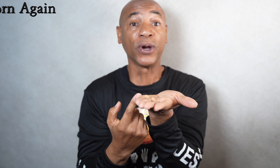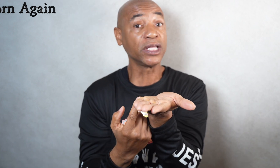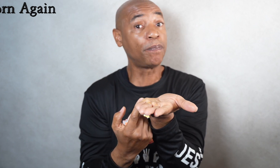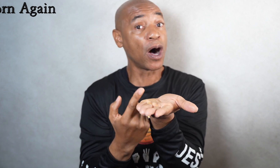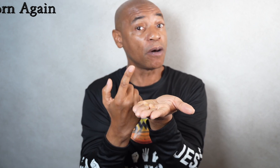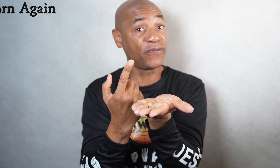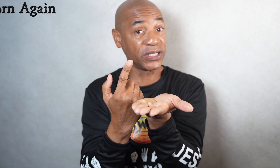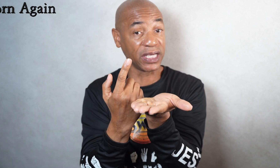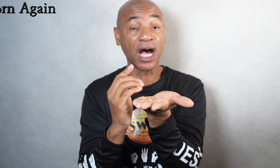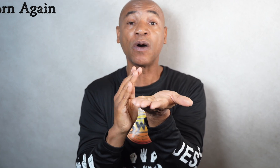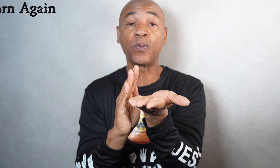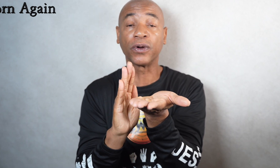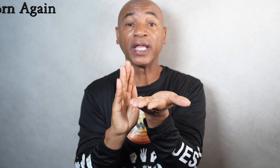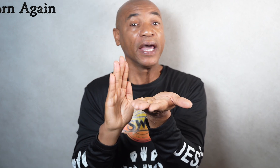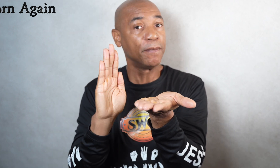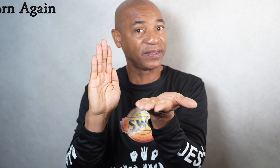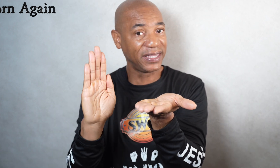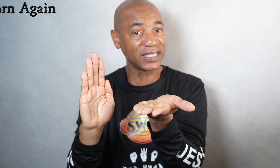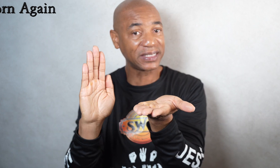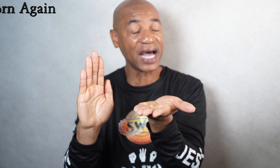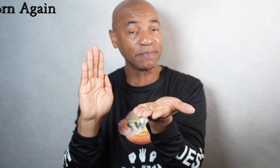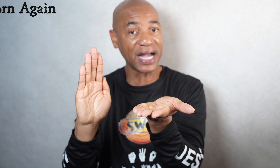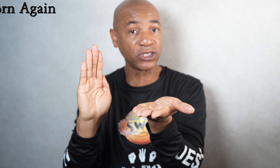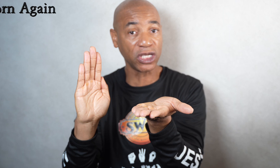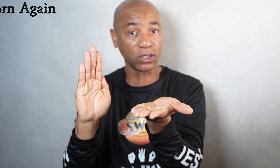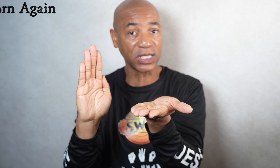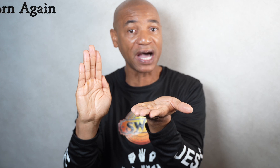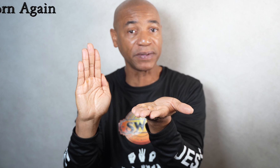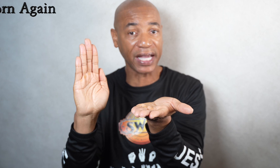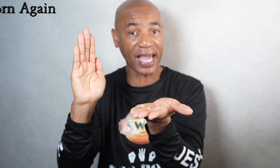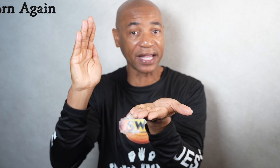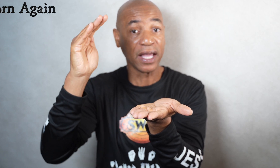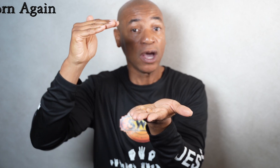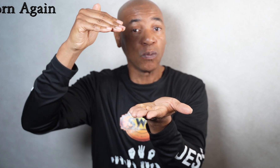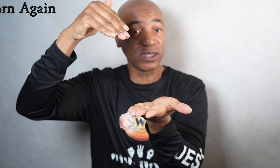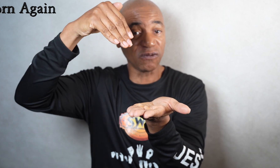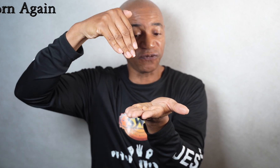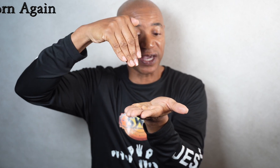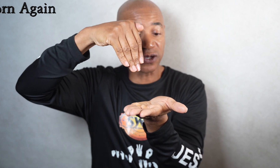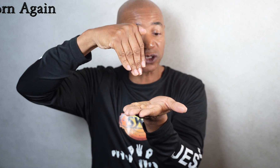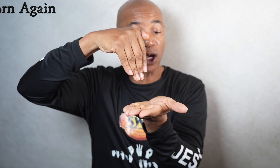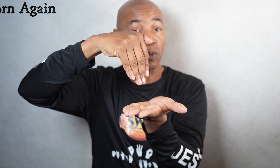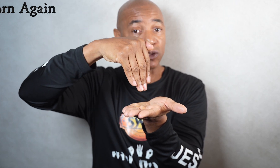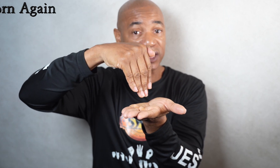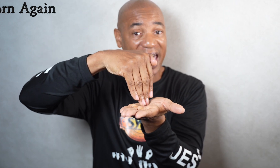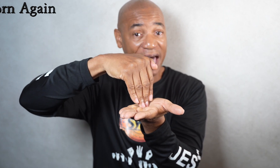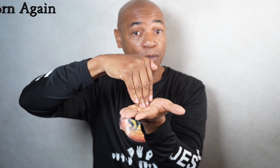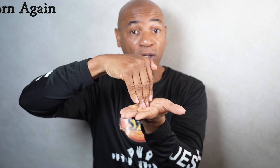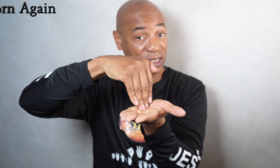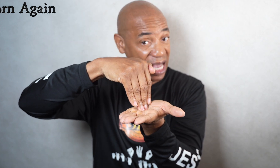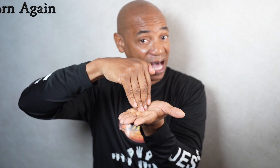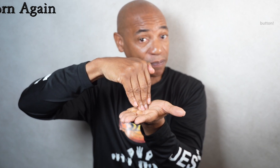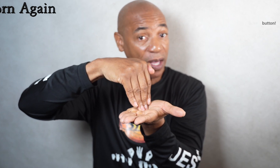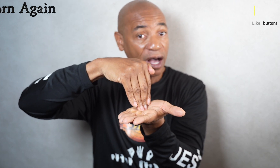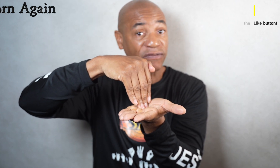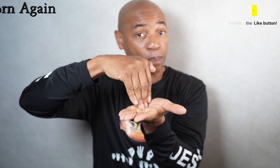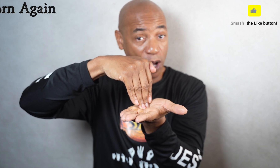the palm facing upward, but this time now take your dominant hand. With the fingers, it will tap on top of the palm